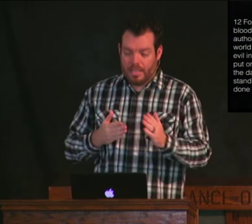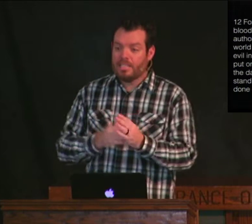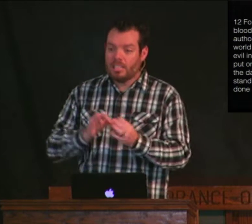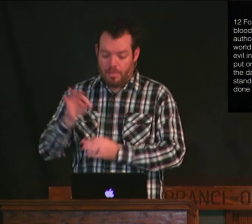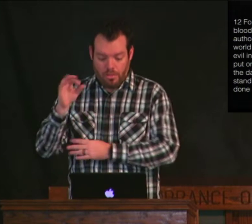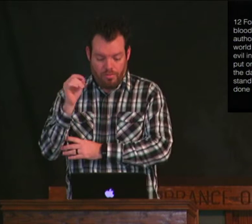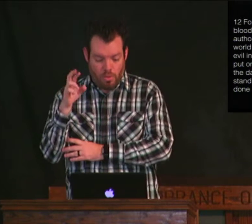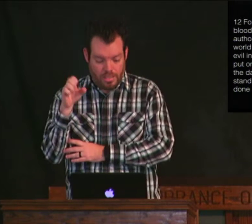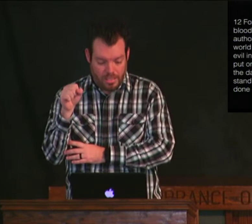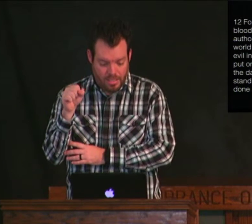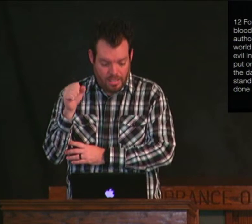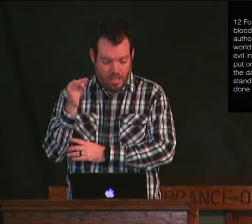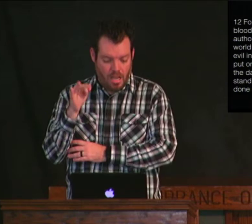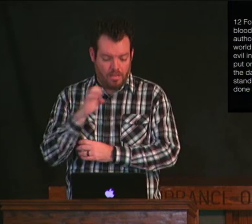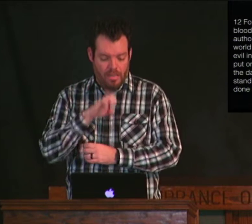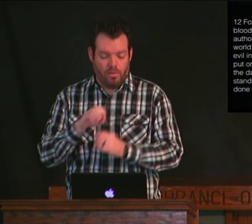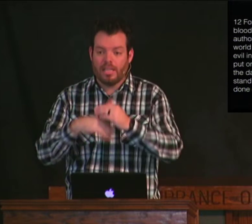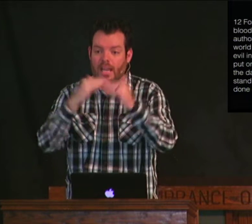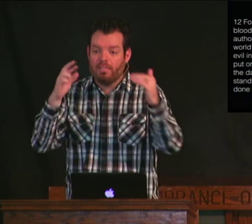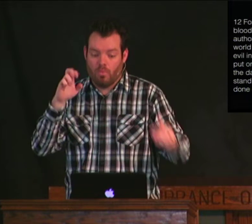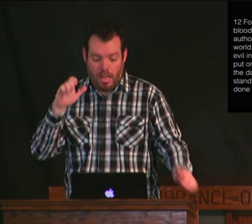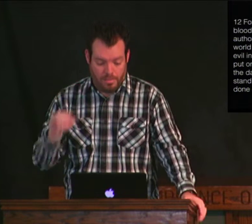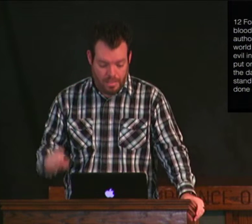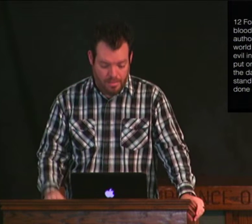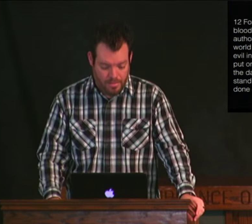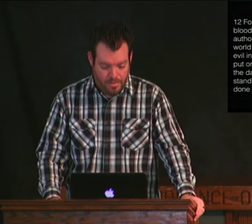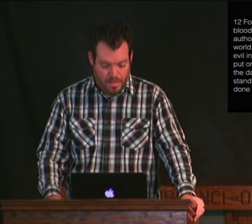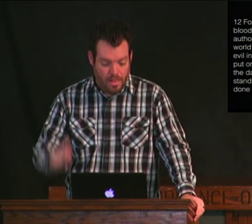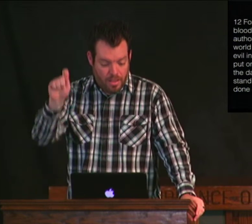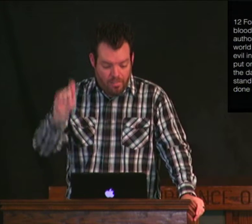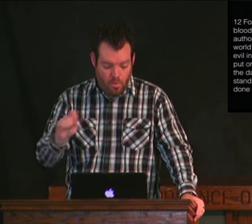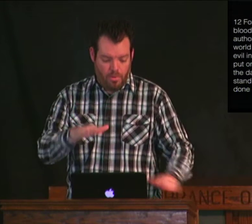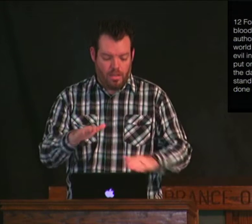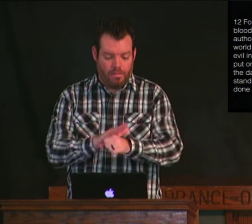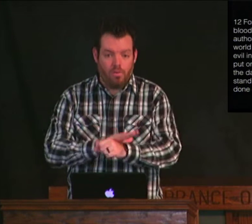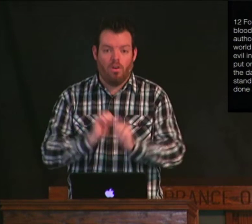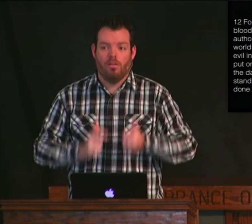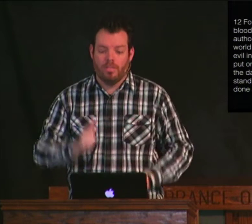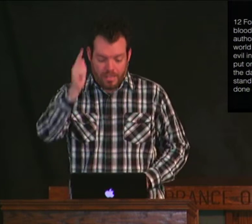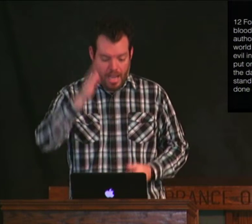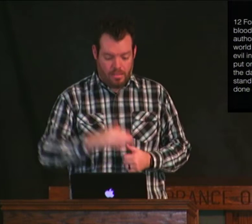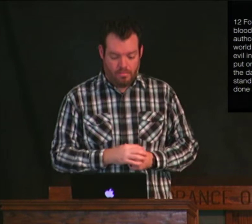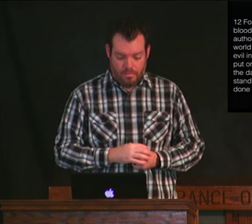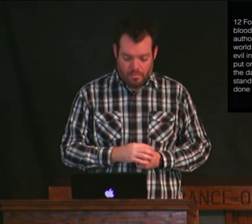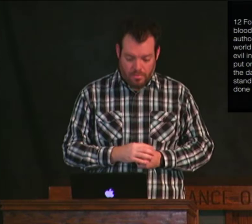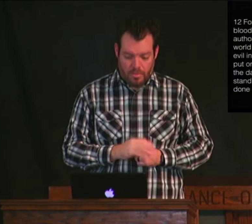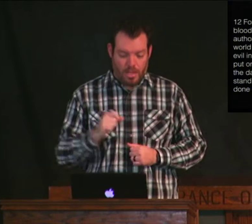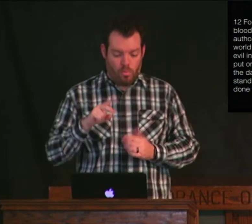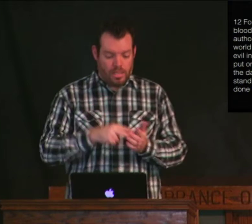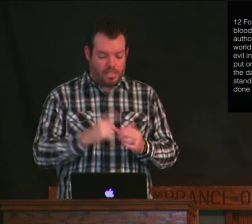against the spiritual forces of the evil in the heavenly realms. Therefore, put on the full armor of God, so that when the day